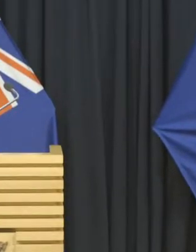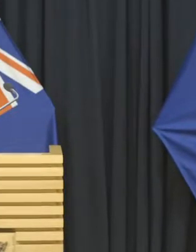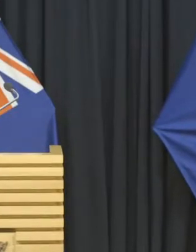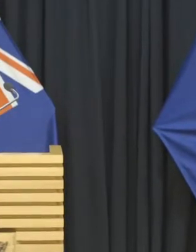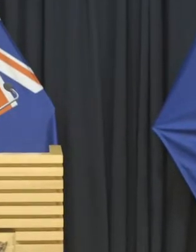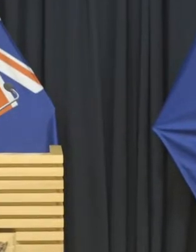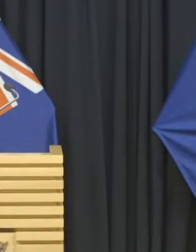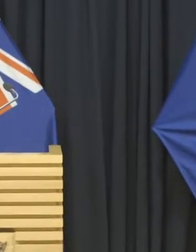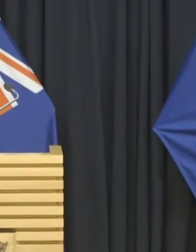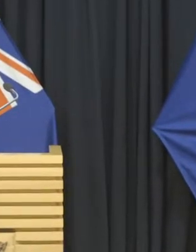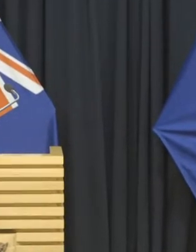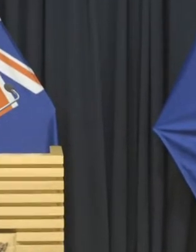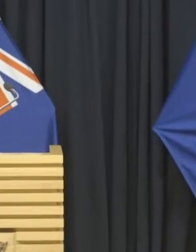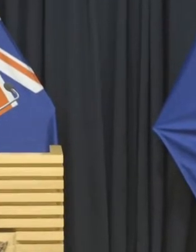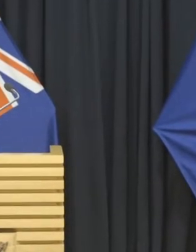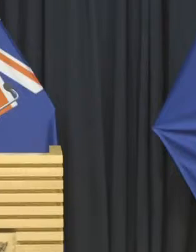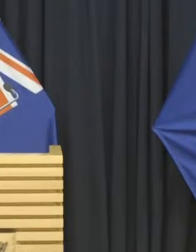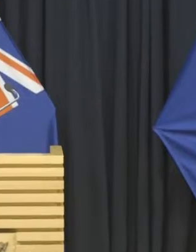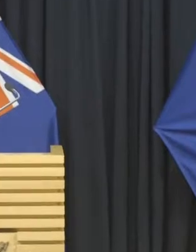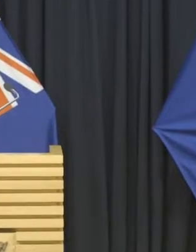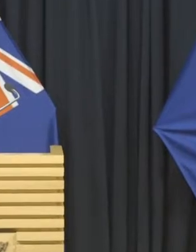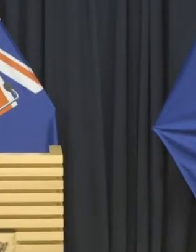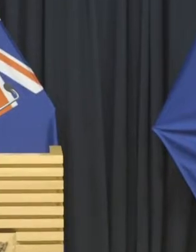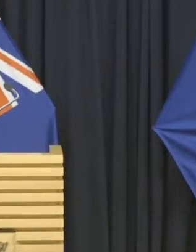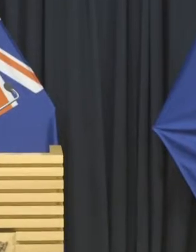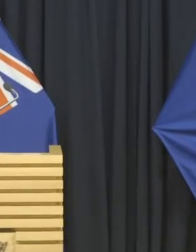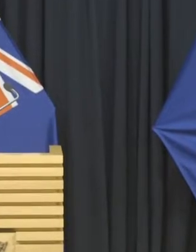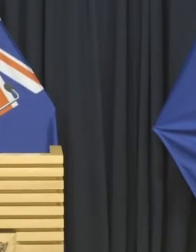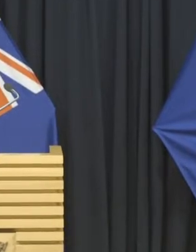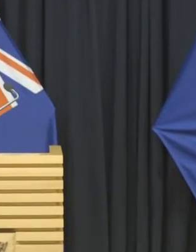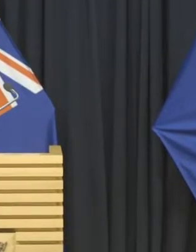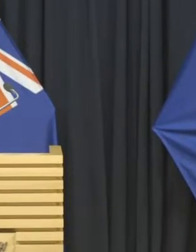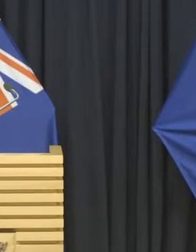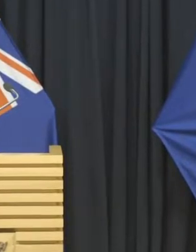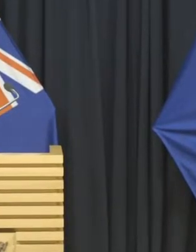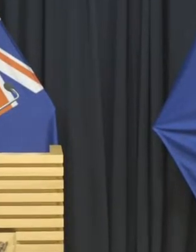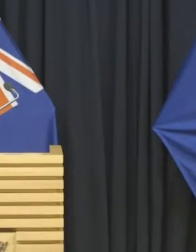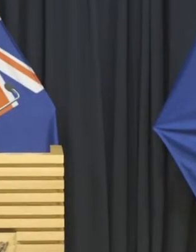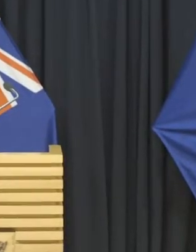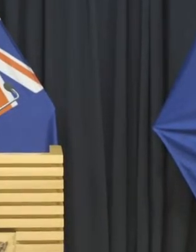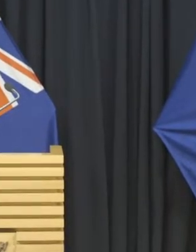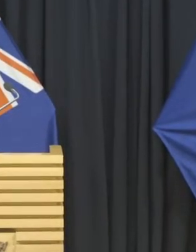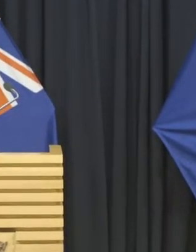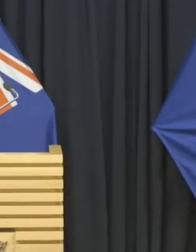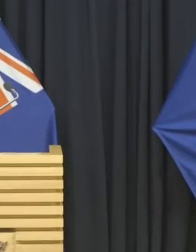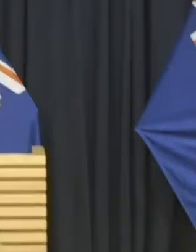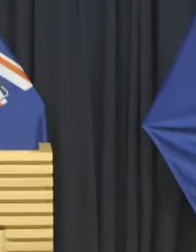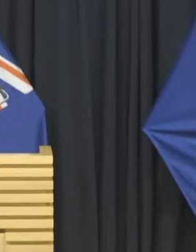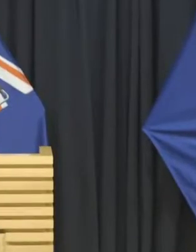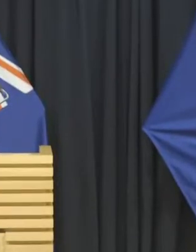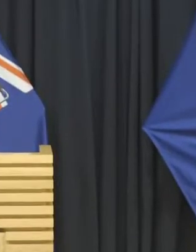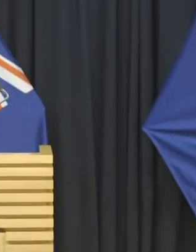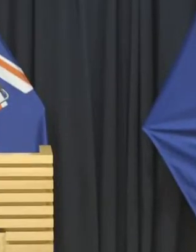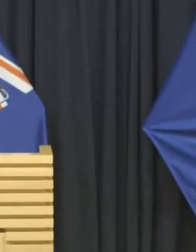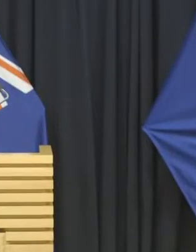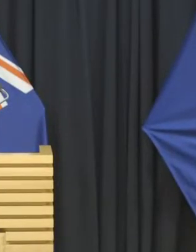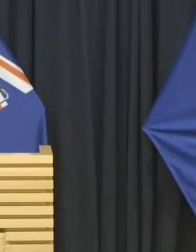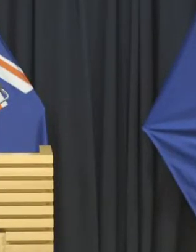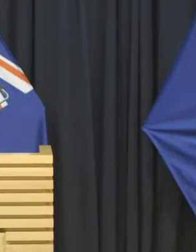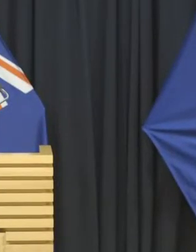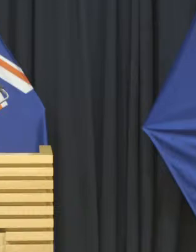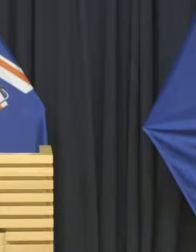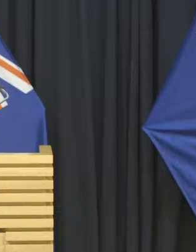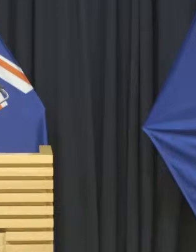investor Richard Peebles says the city may get off comparatively lightly as it relies less on overseas tourists than